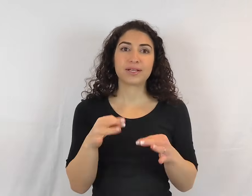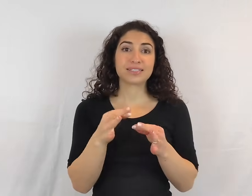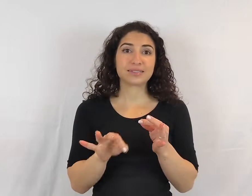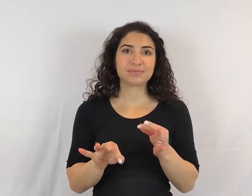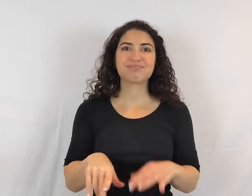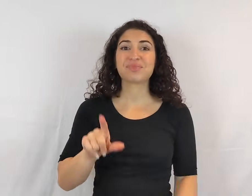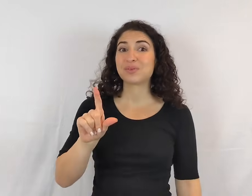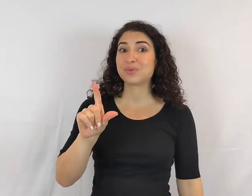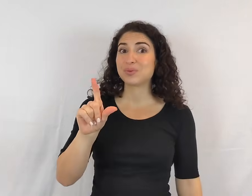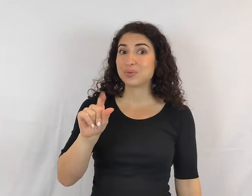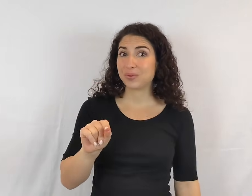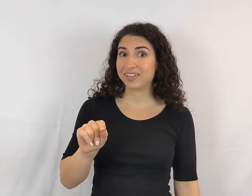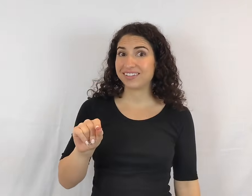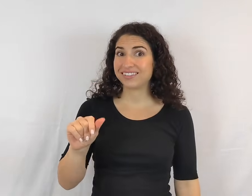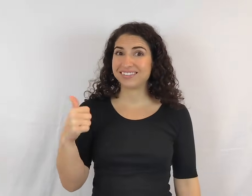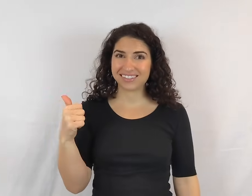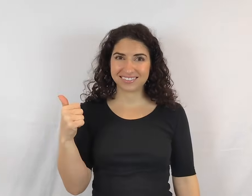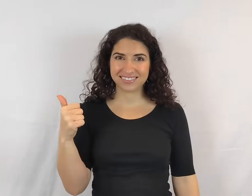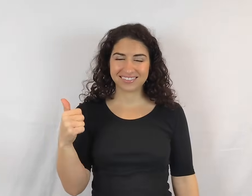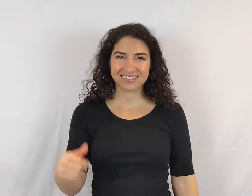You can simply say 2010.